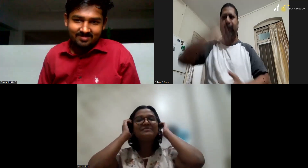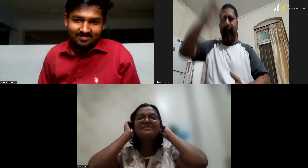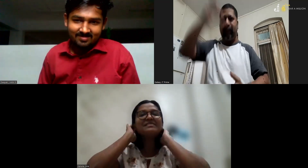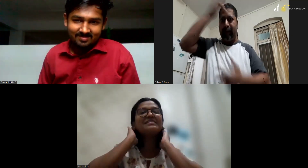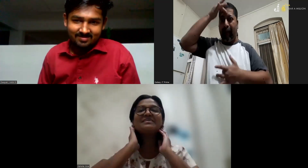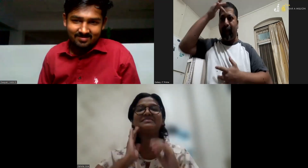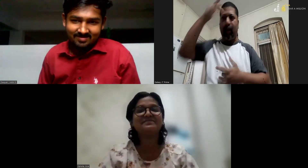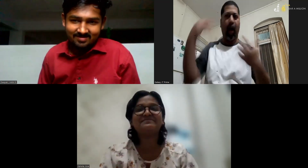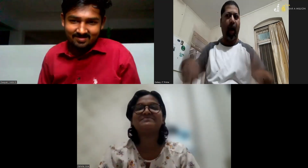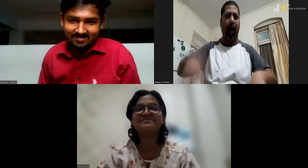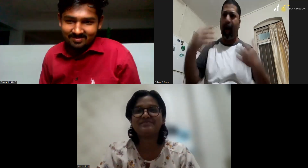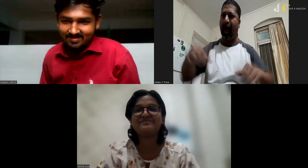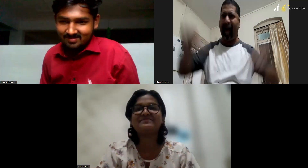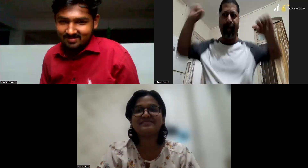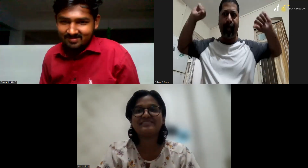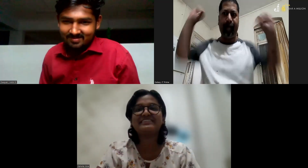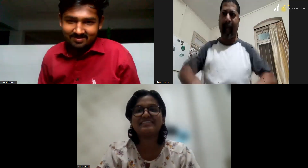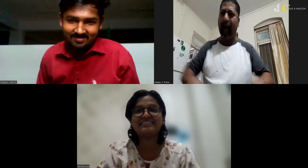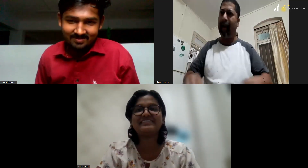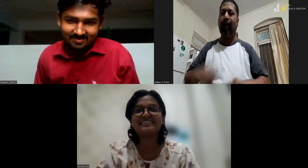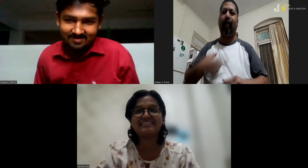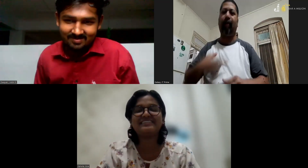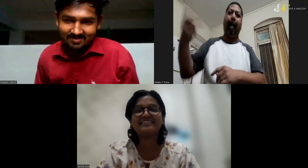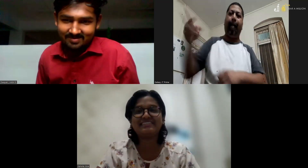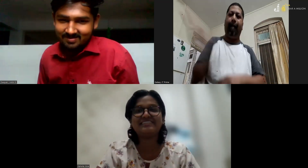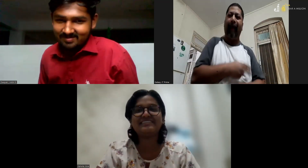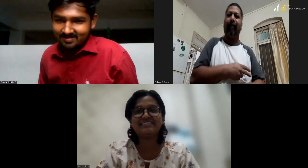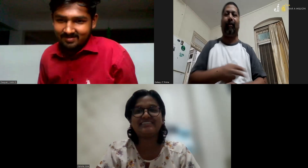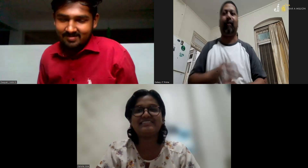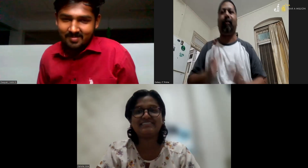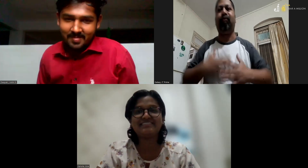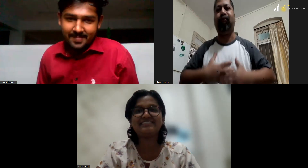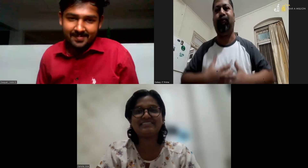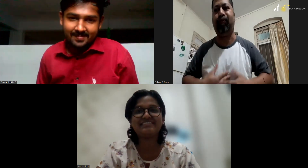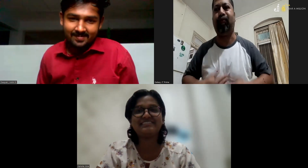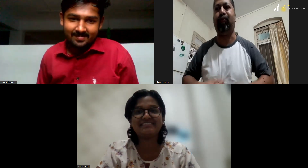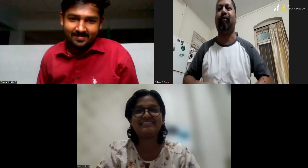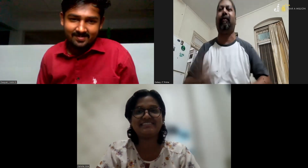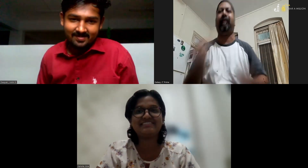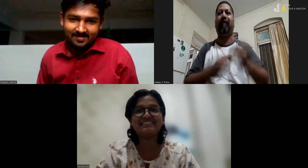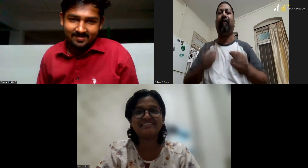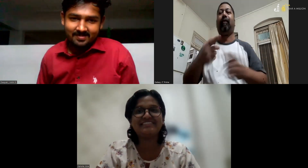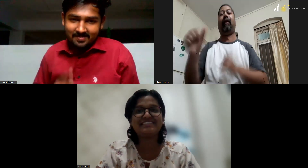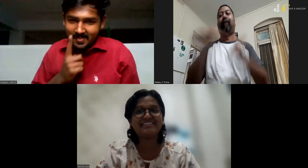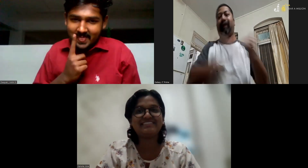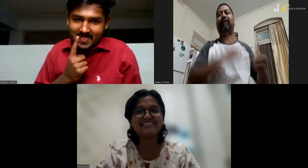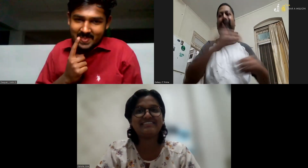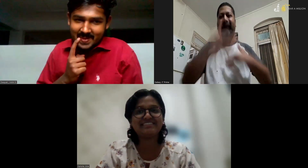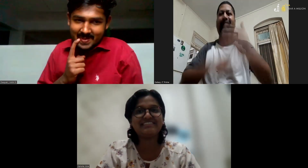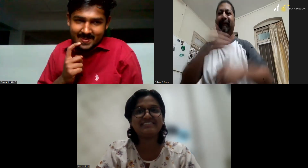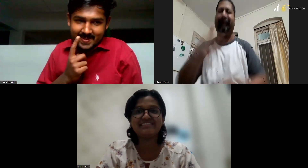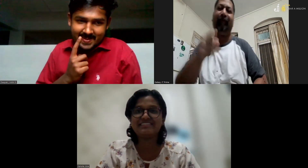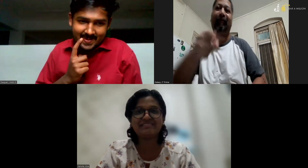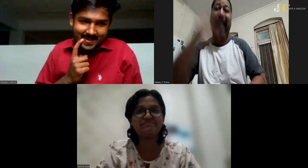like paining, when you are moving around. It was really a hard task, and we were